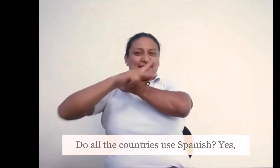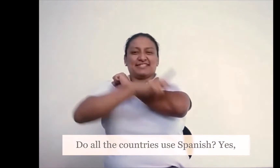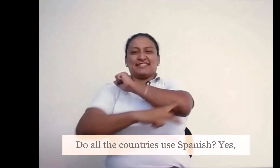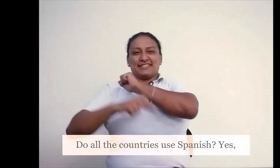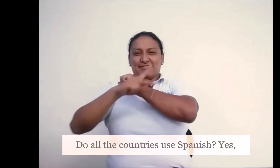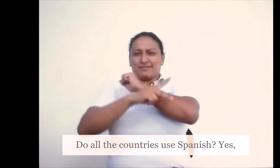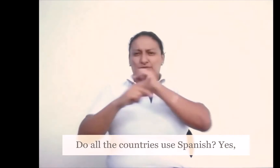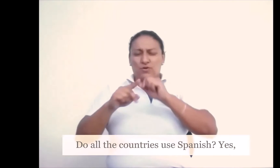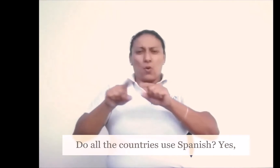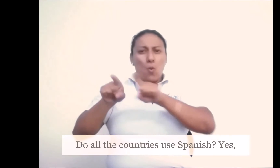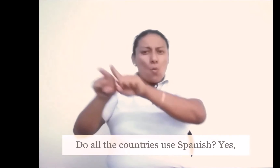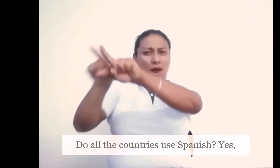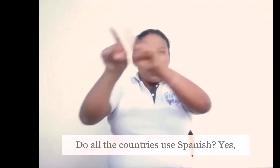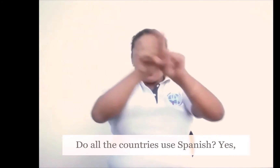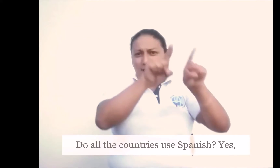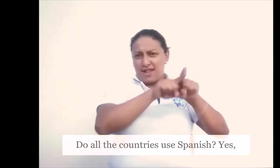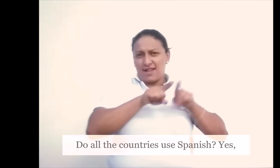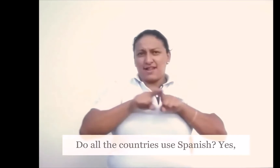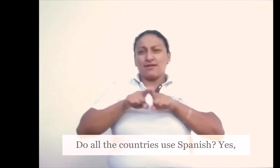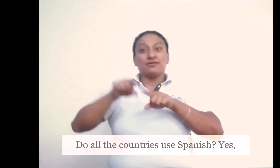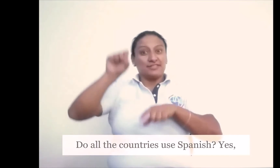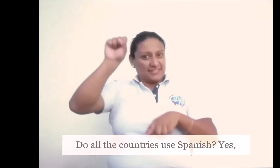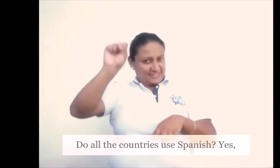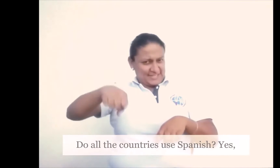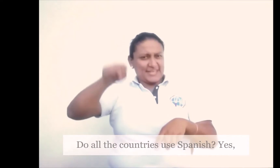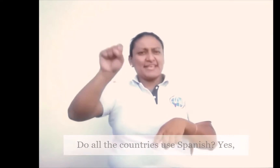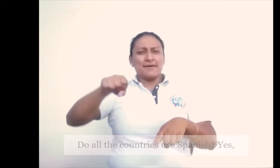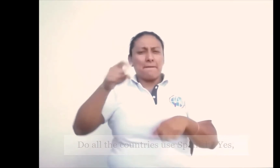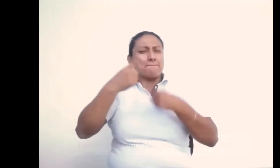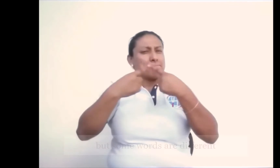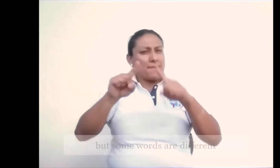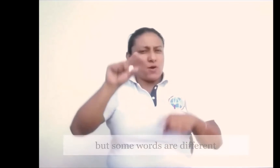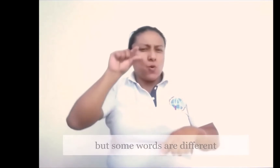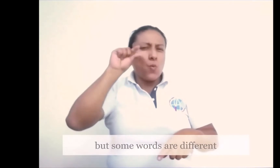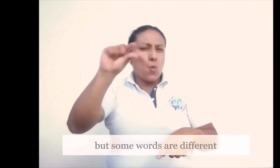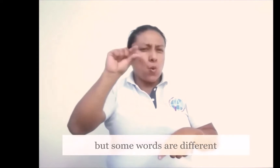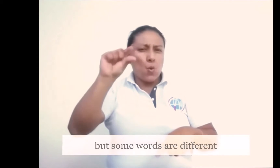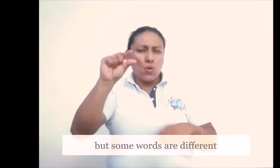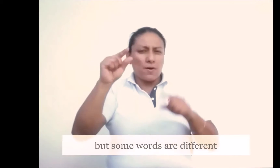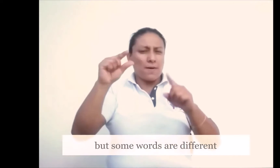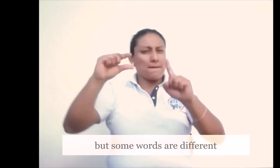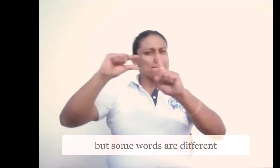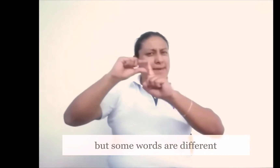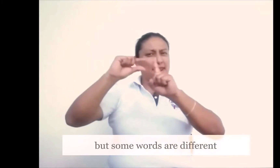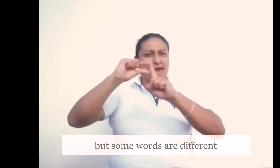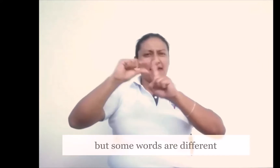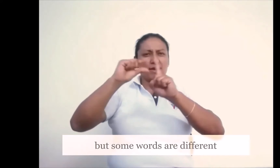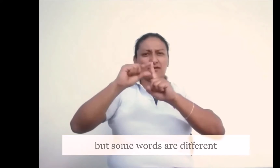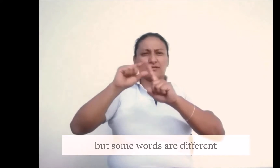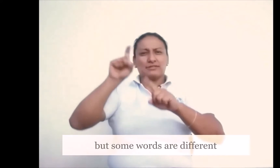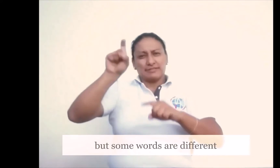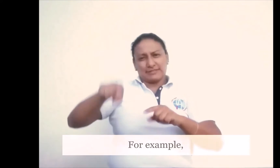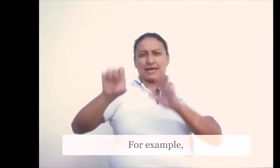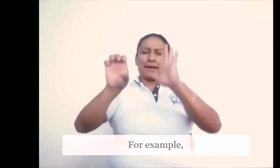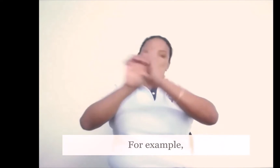Do all countries use Spanish? Yes, but some words are different.